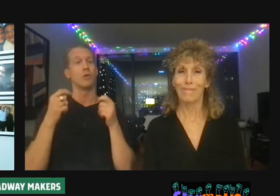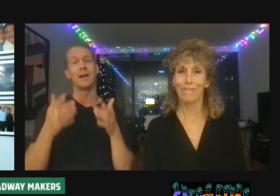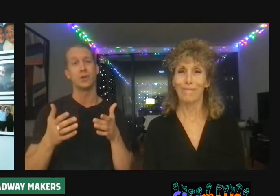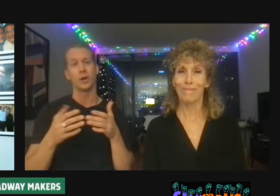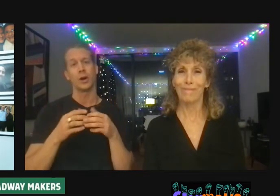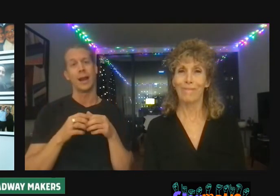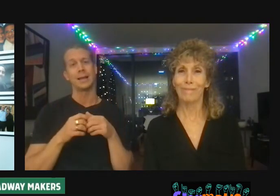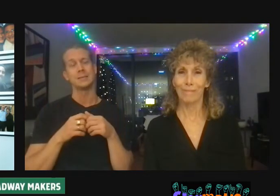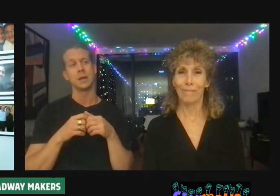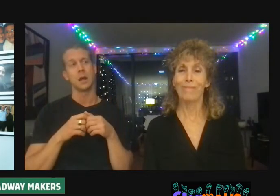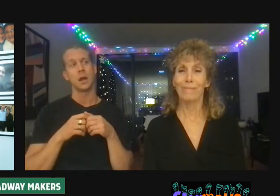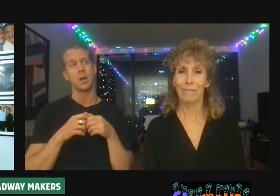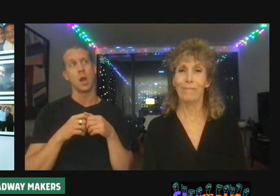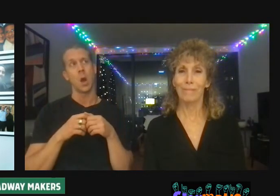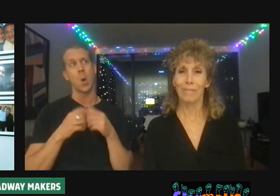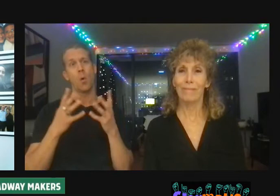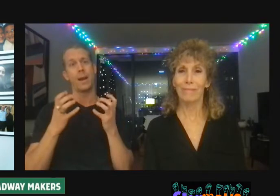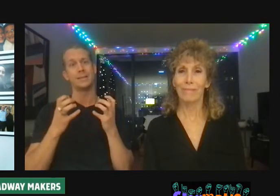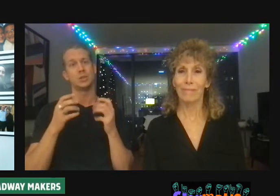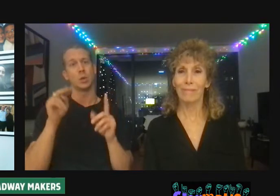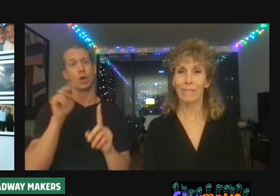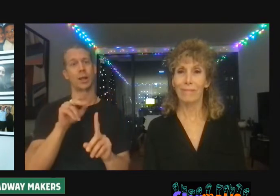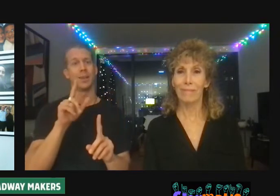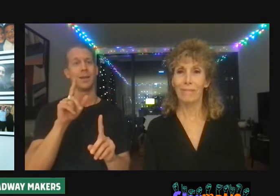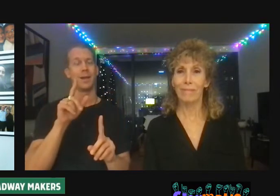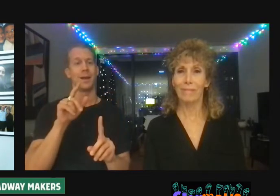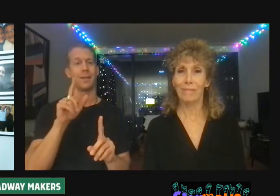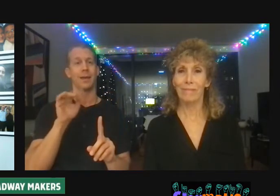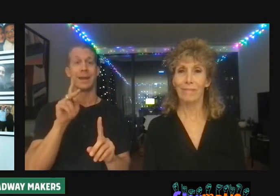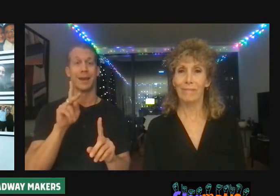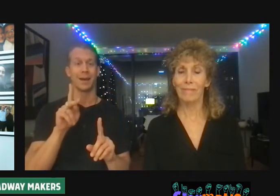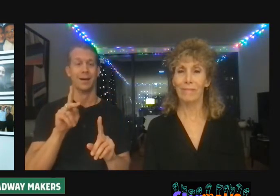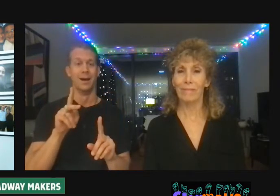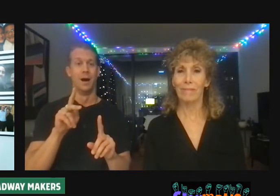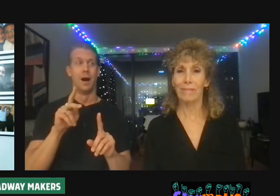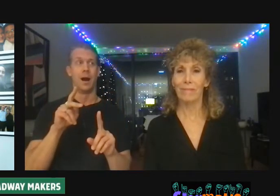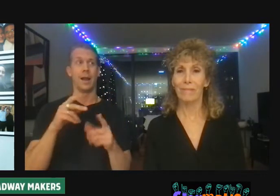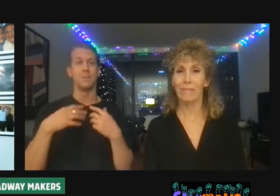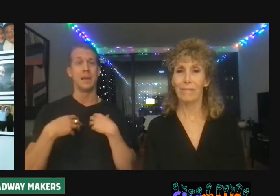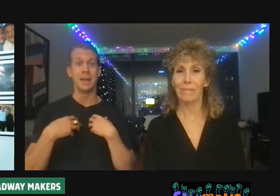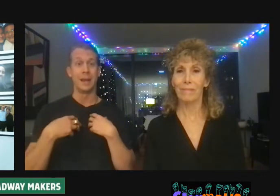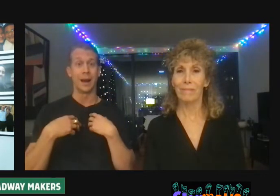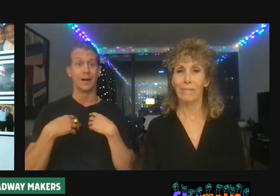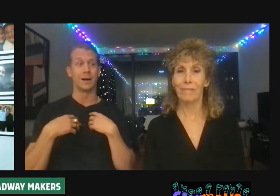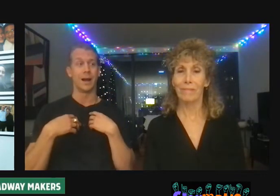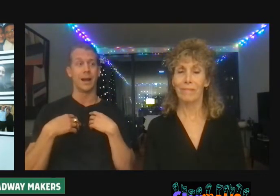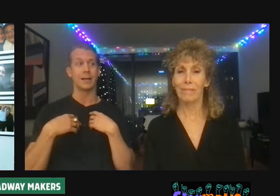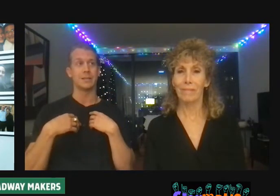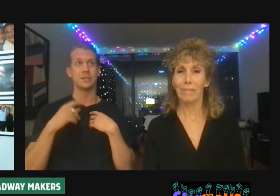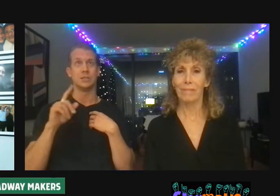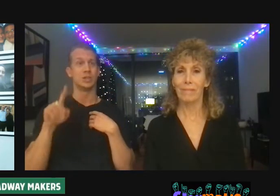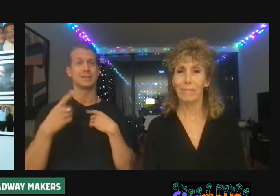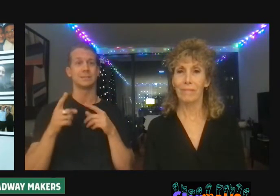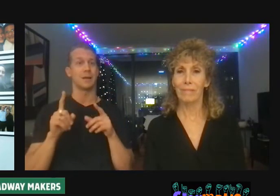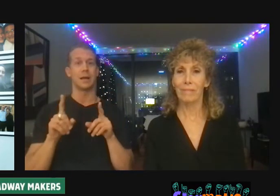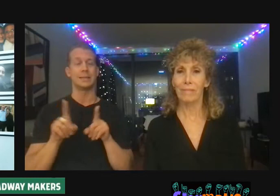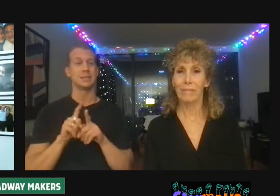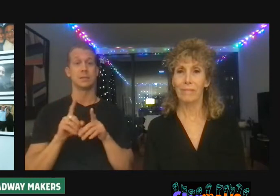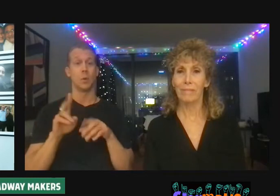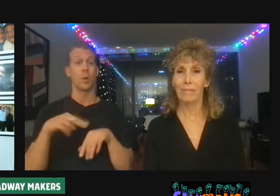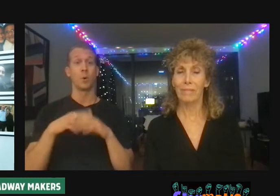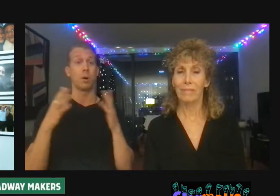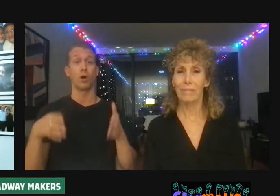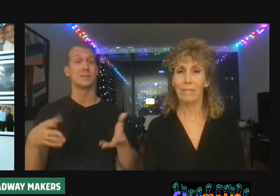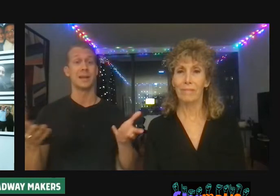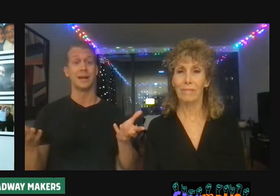the director had, you know, wanted to look Link and me and just as